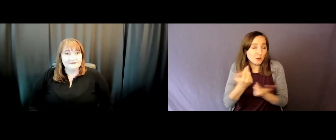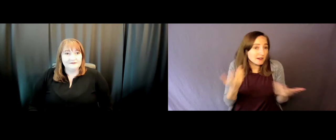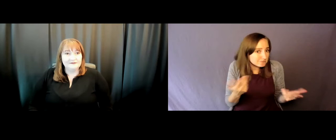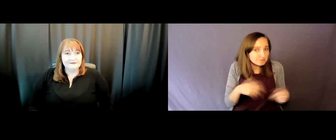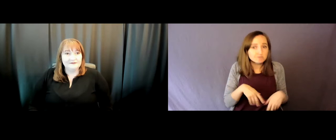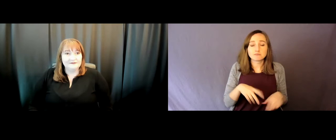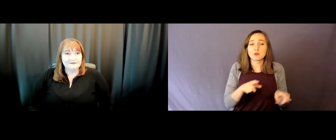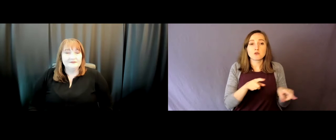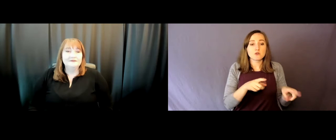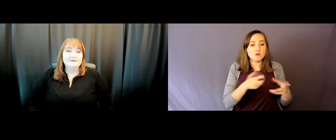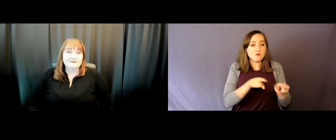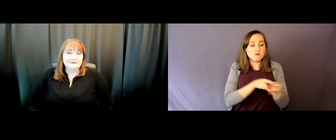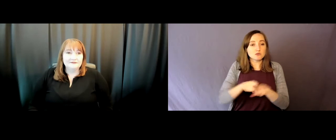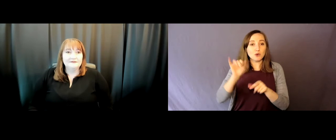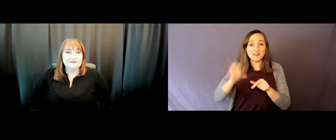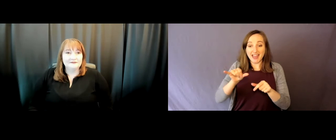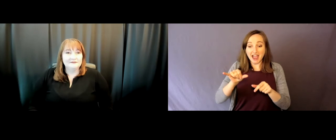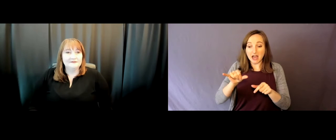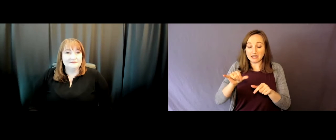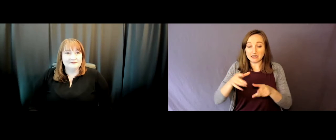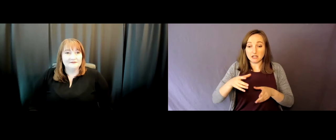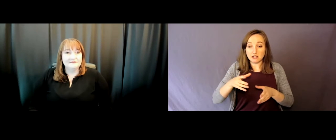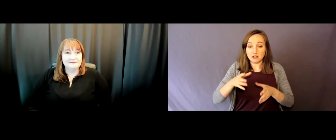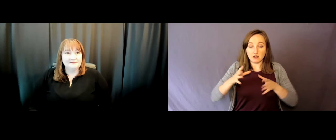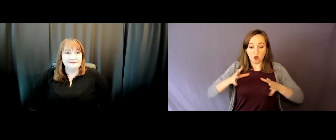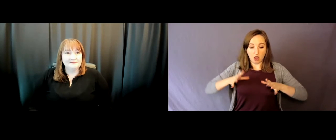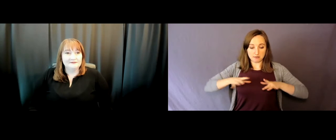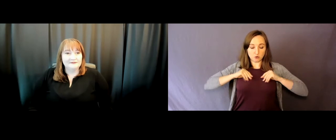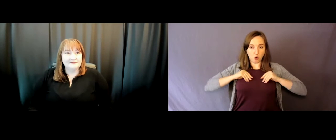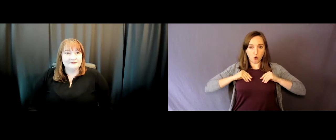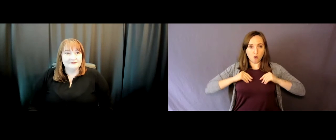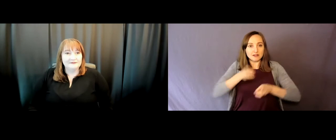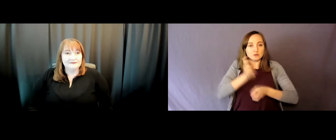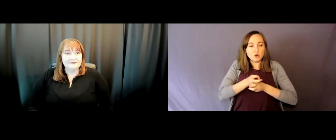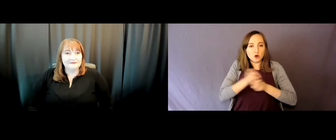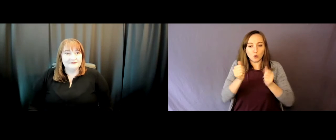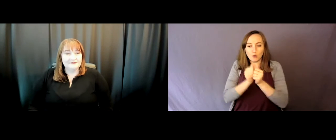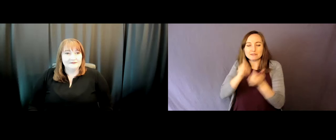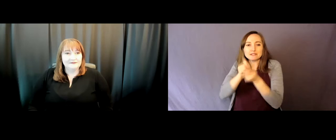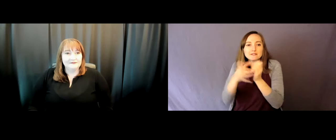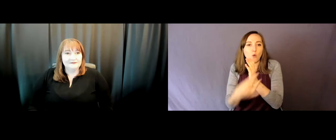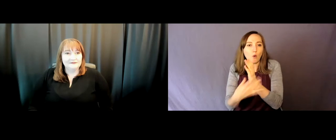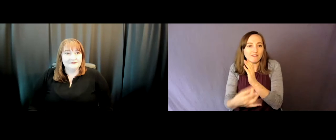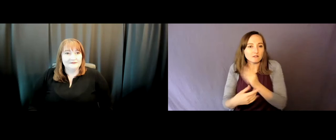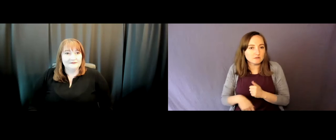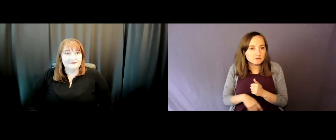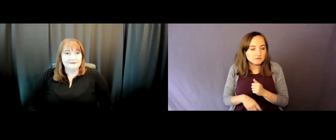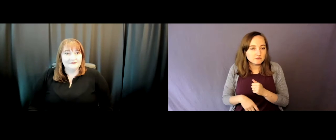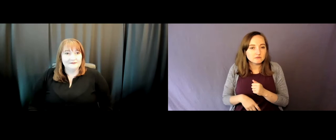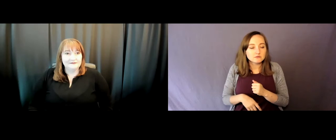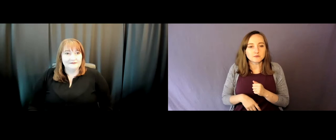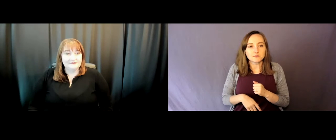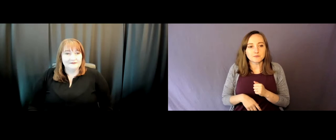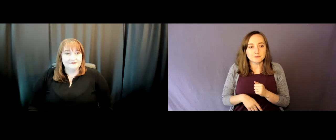also it makes it to where absorbing the actual plant is very hard when you have it mixed in that oil. So